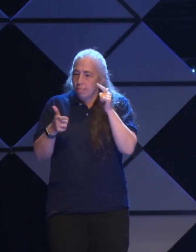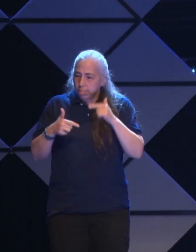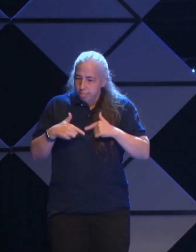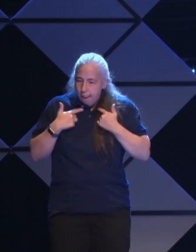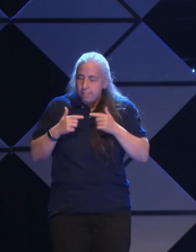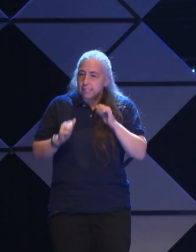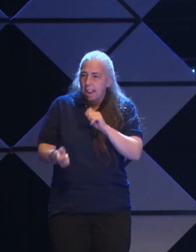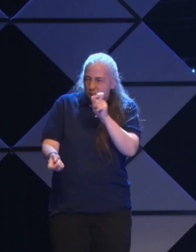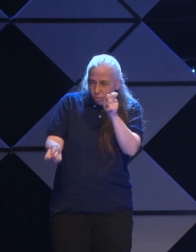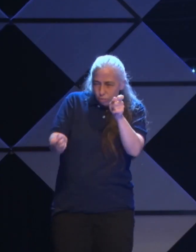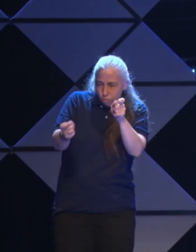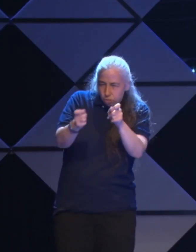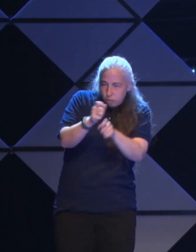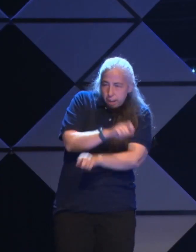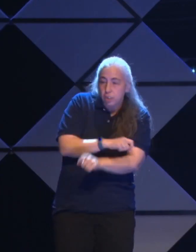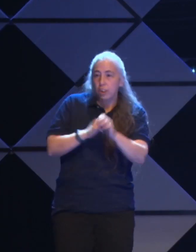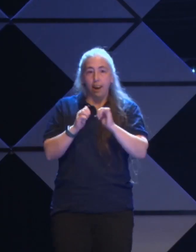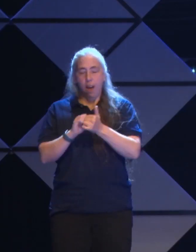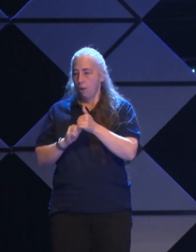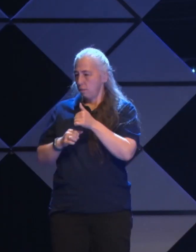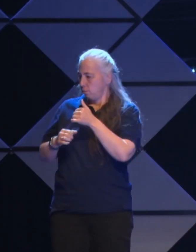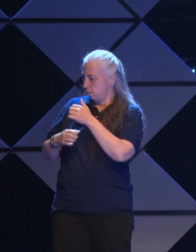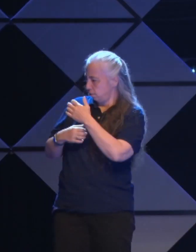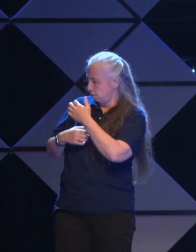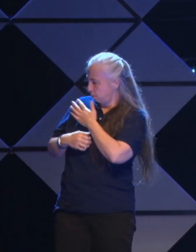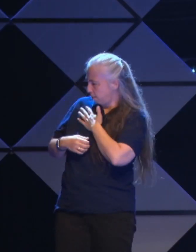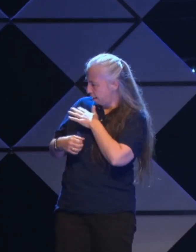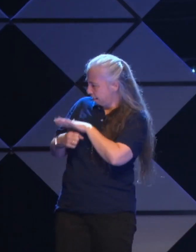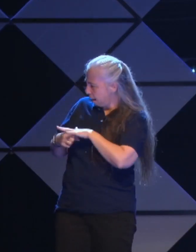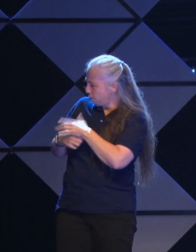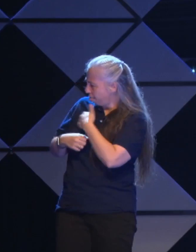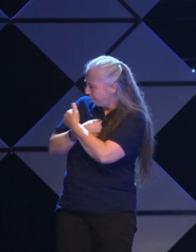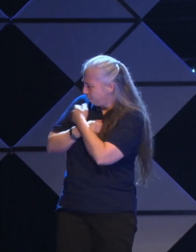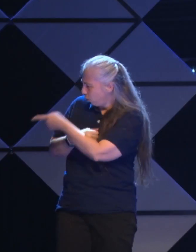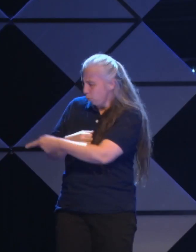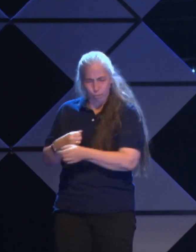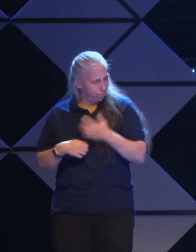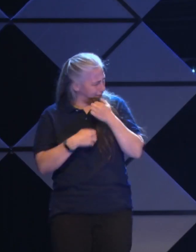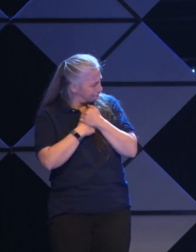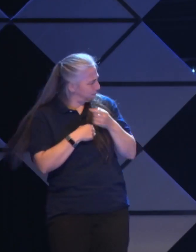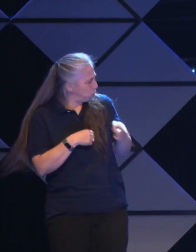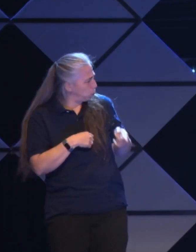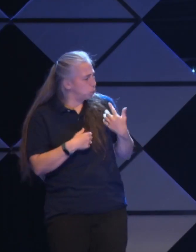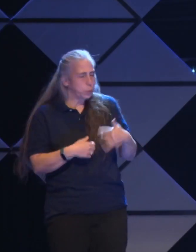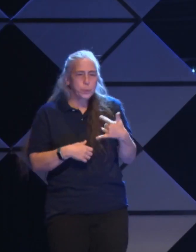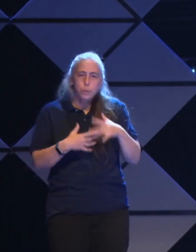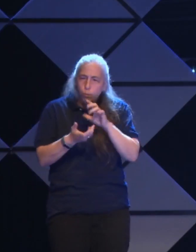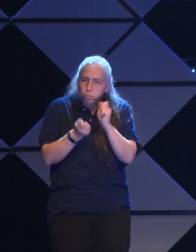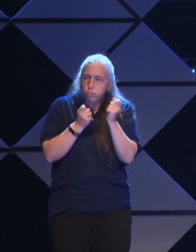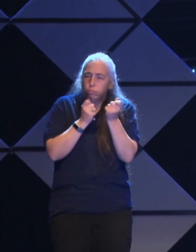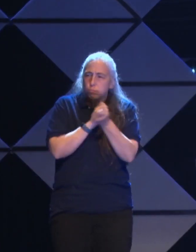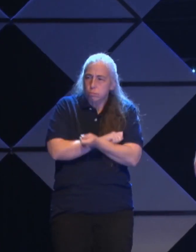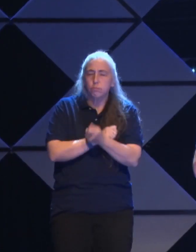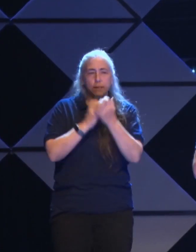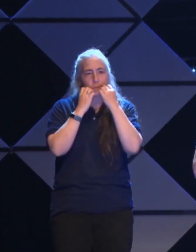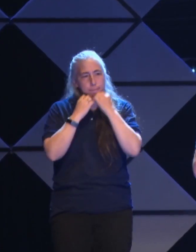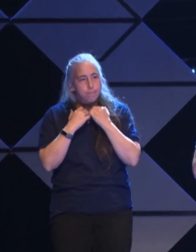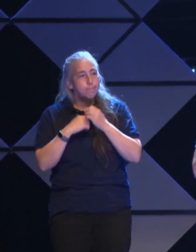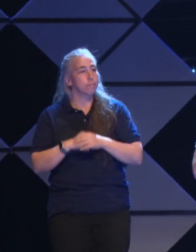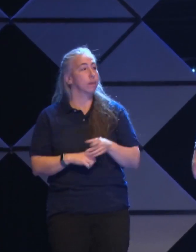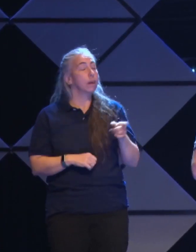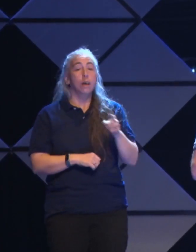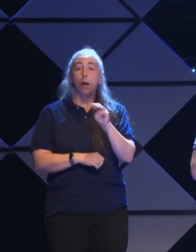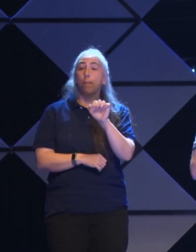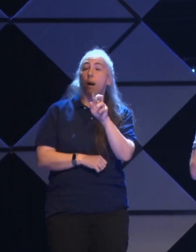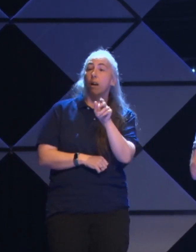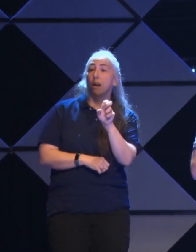neighbor really looks like. And I think this is one of the things that has stuck out to me, Marian, is you have not just a Romanian